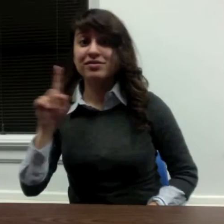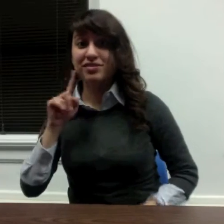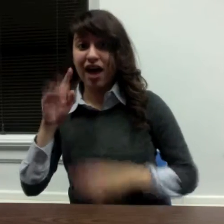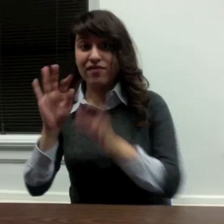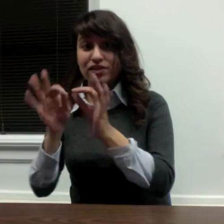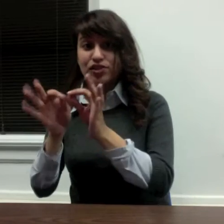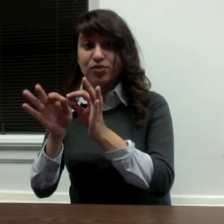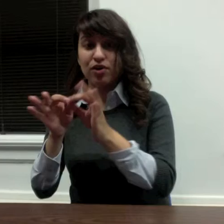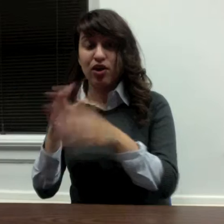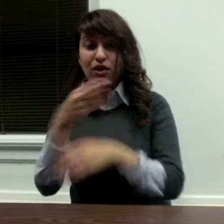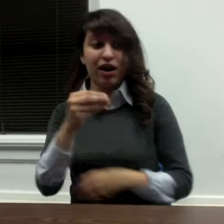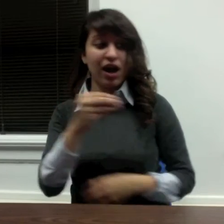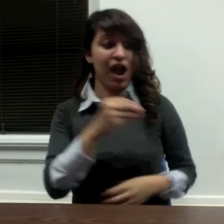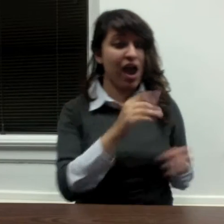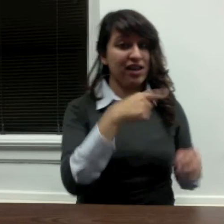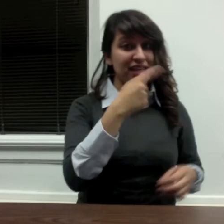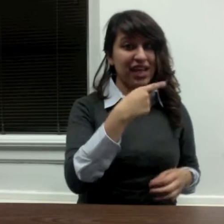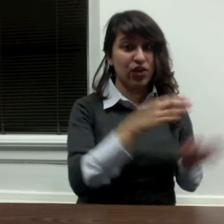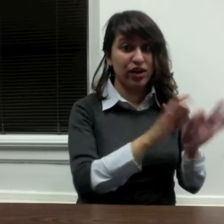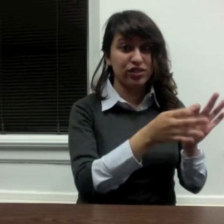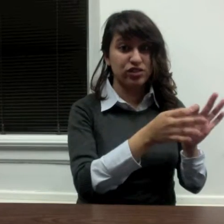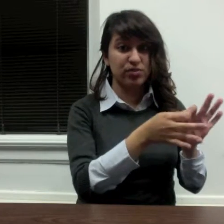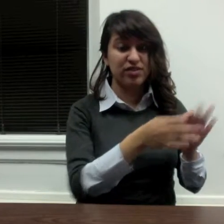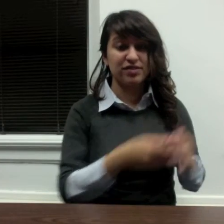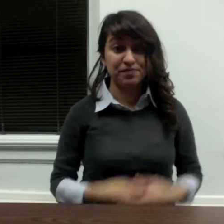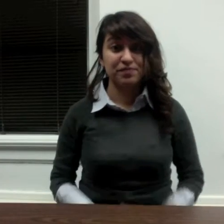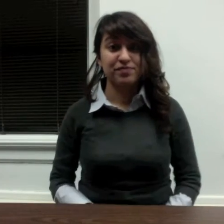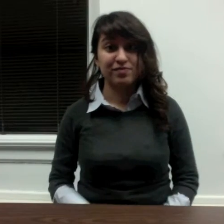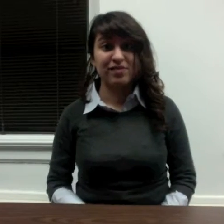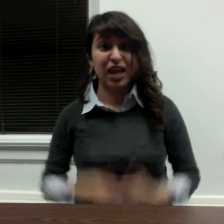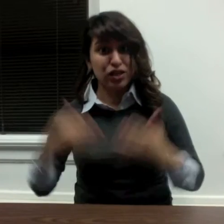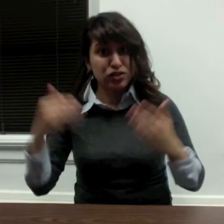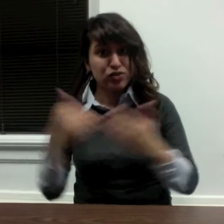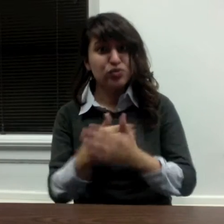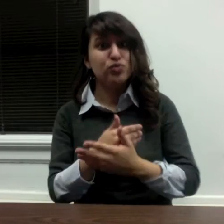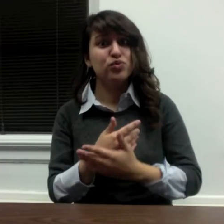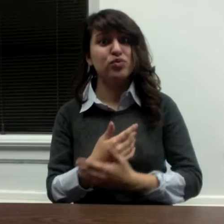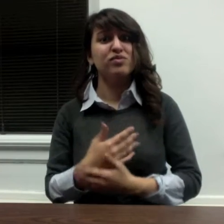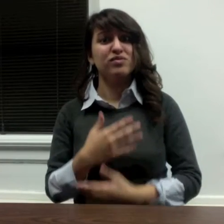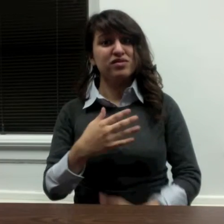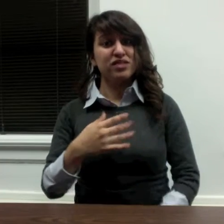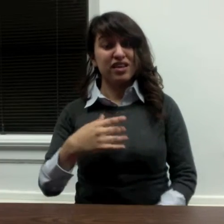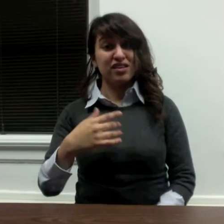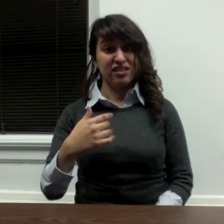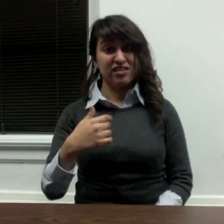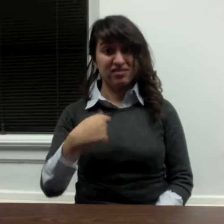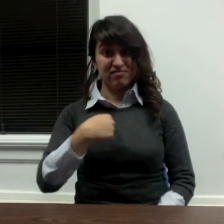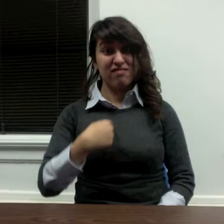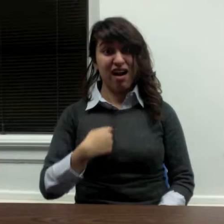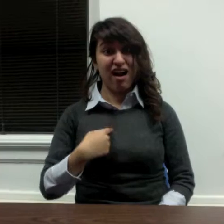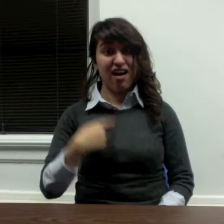it's new, and I think many deaf individuals wanting to become